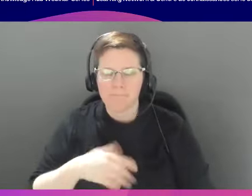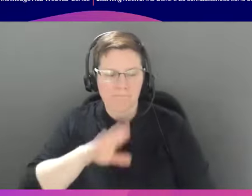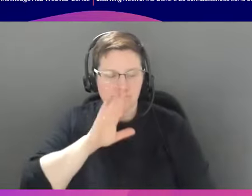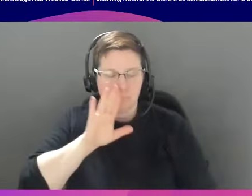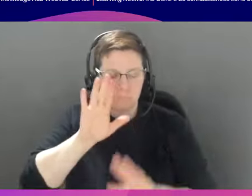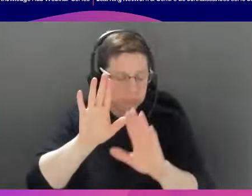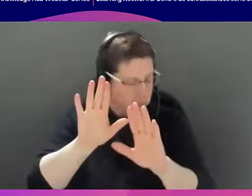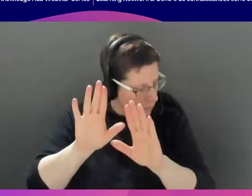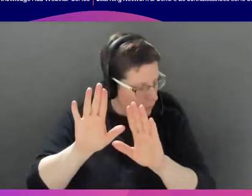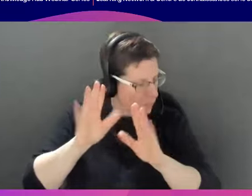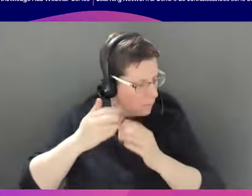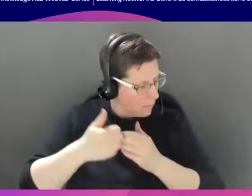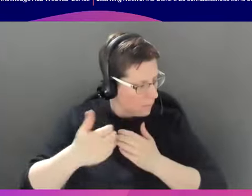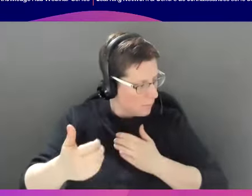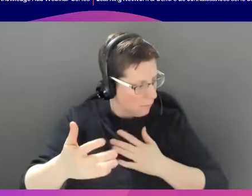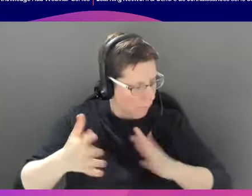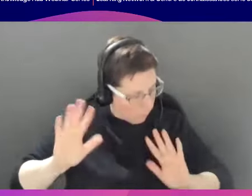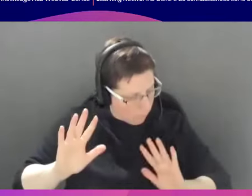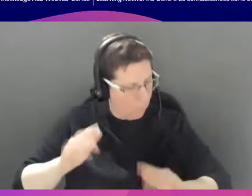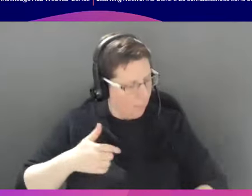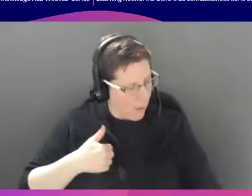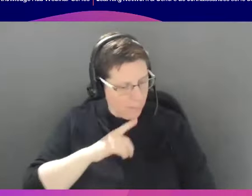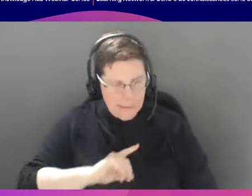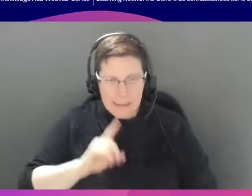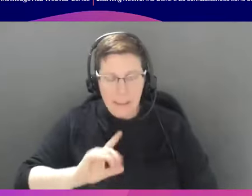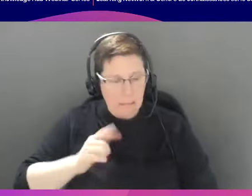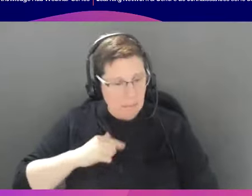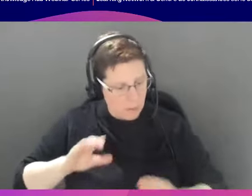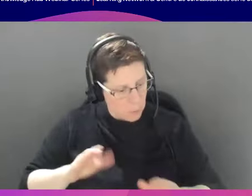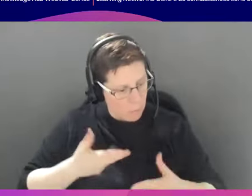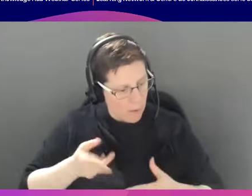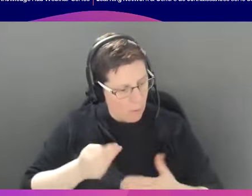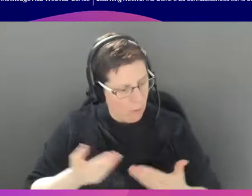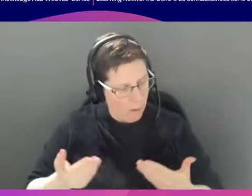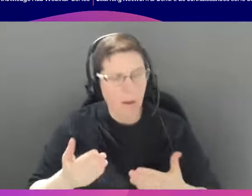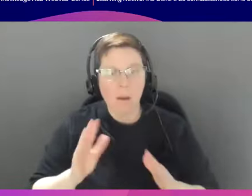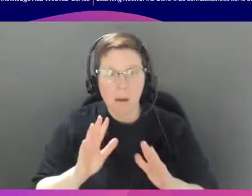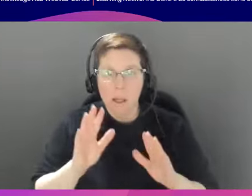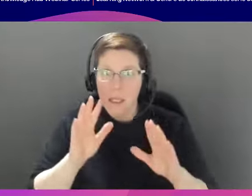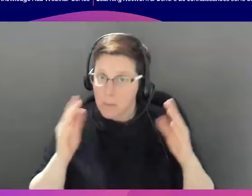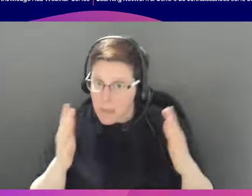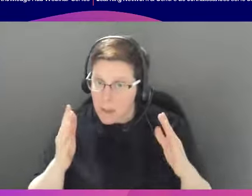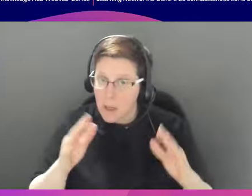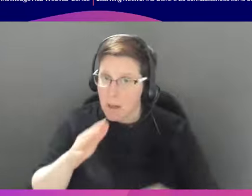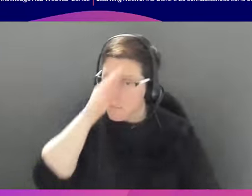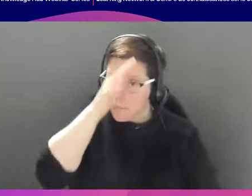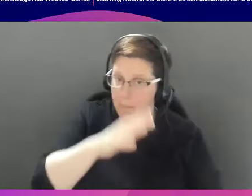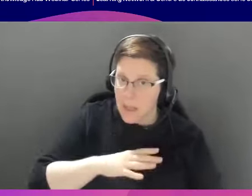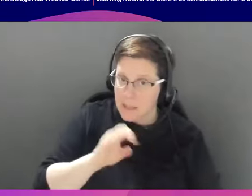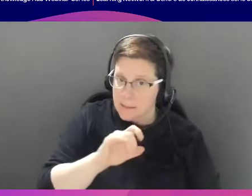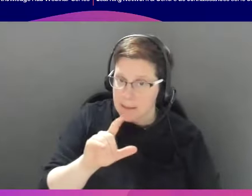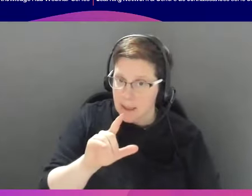stay in my lane, be single, and do my own thing. Whereas in comparison, men